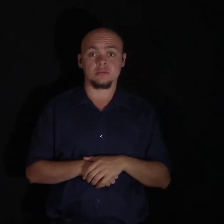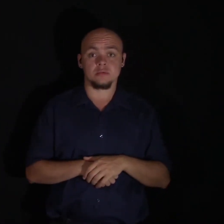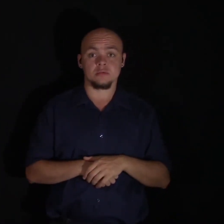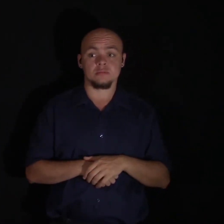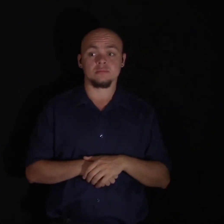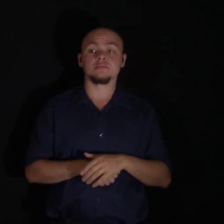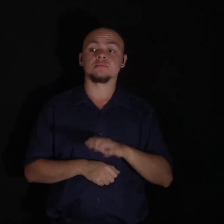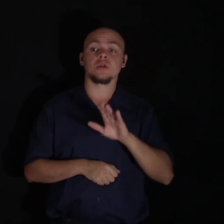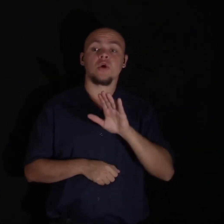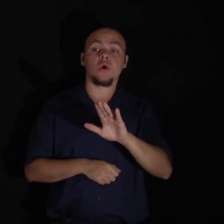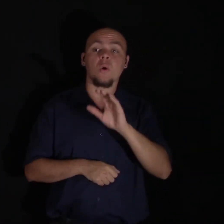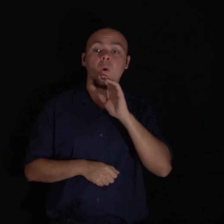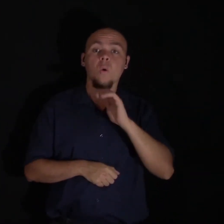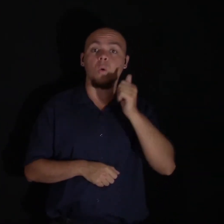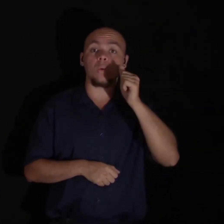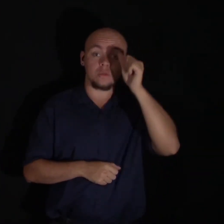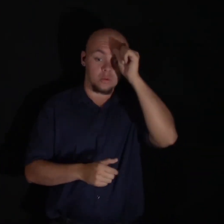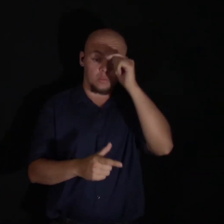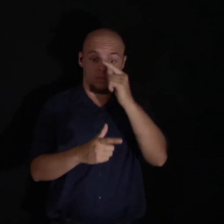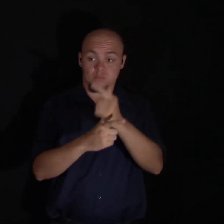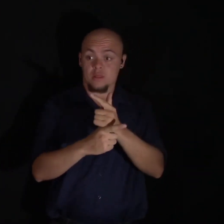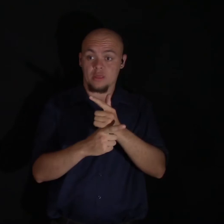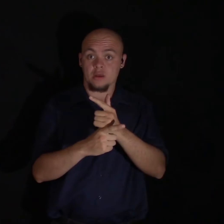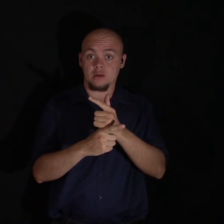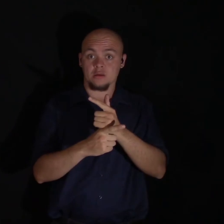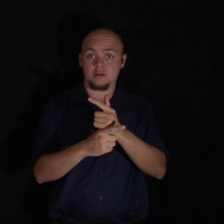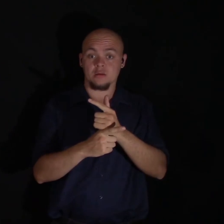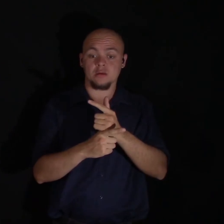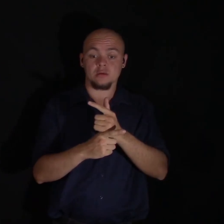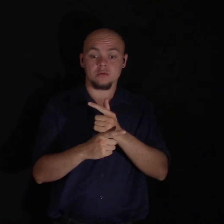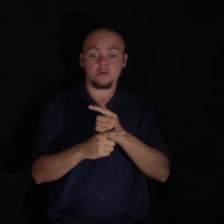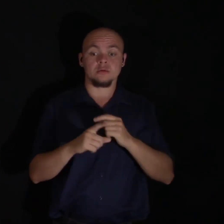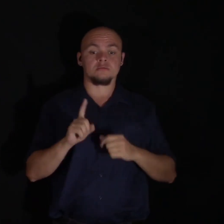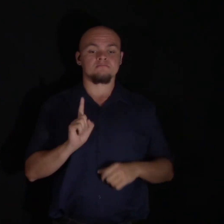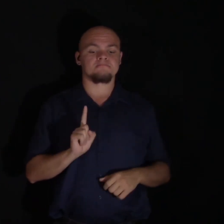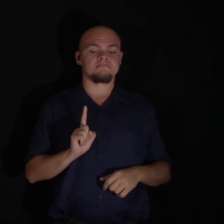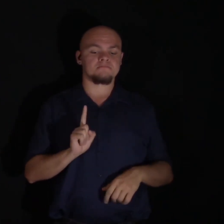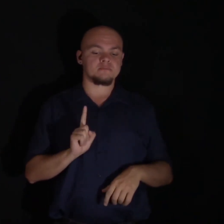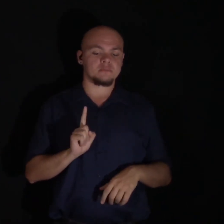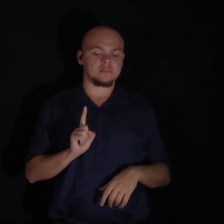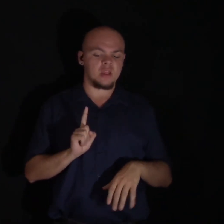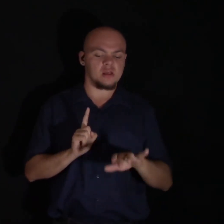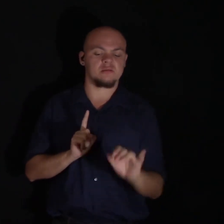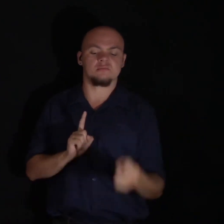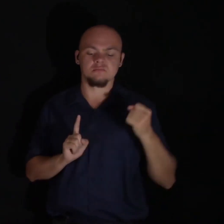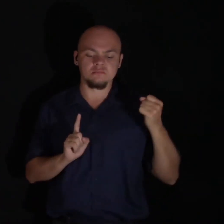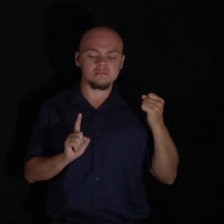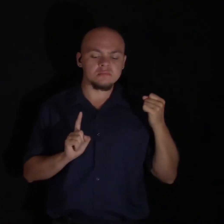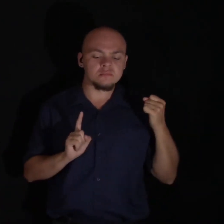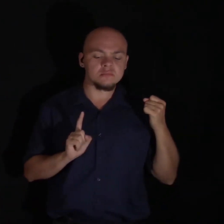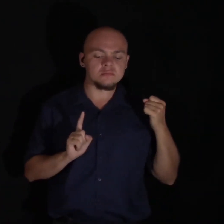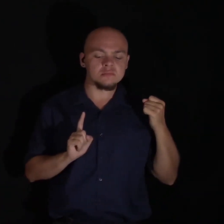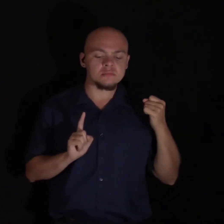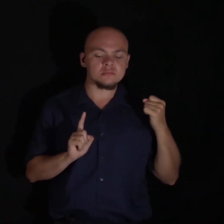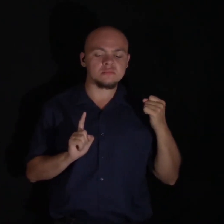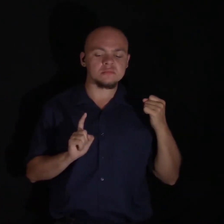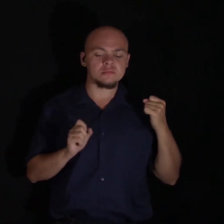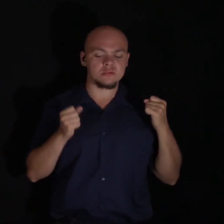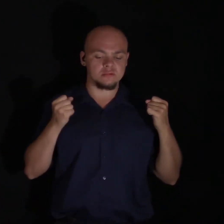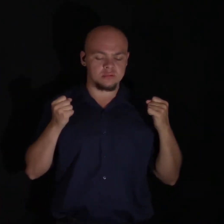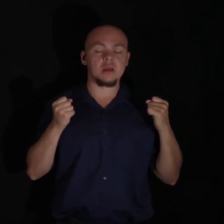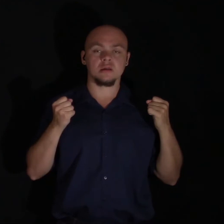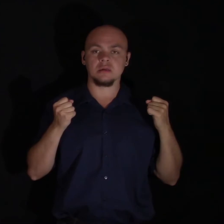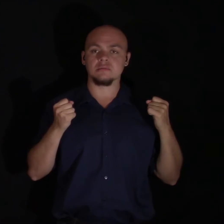Her older brother was standing over her with that pencil in her hand, in his hand.